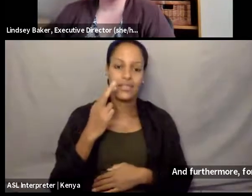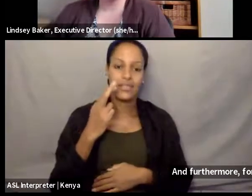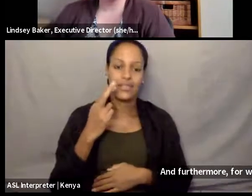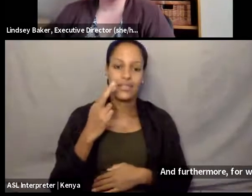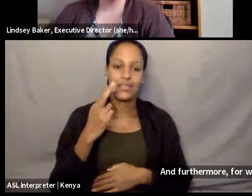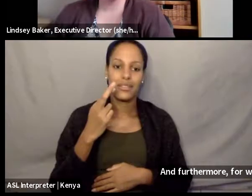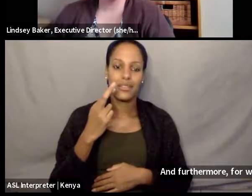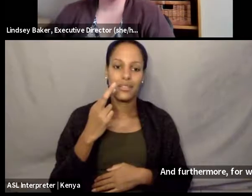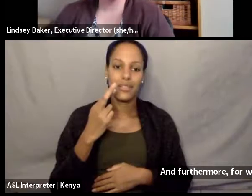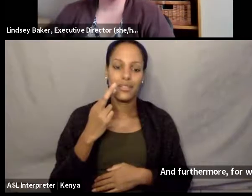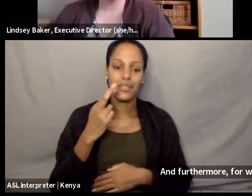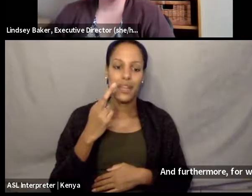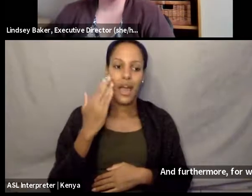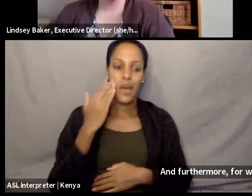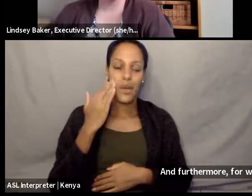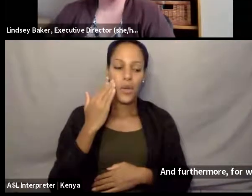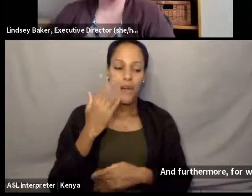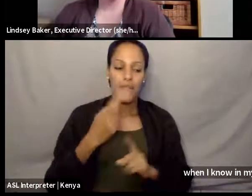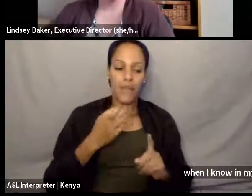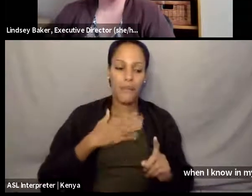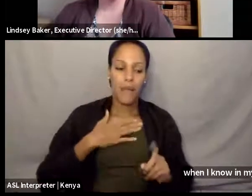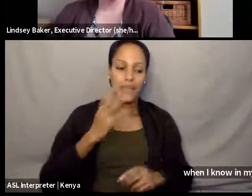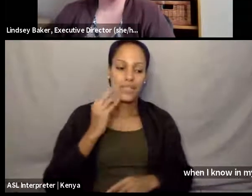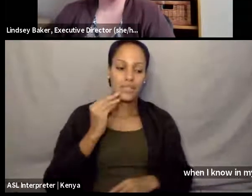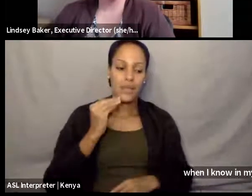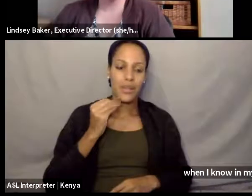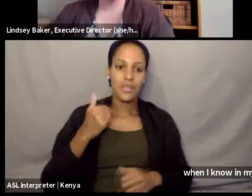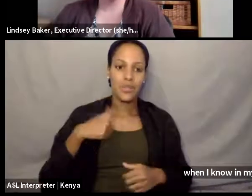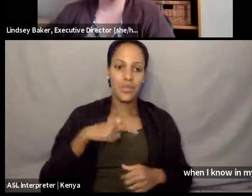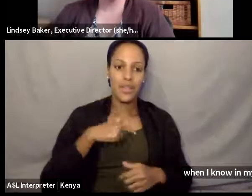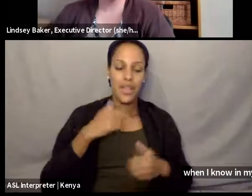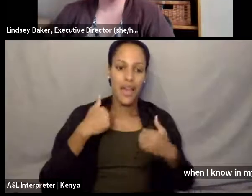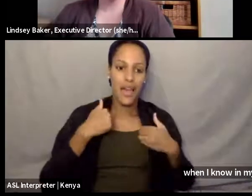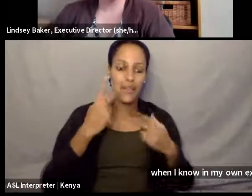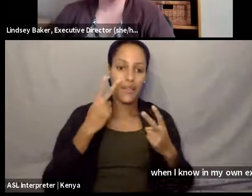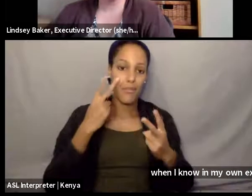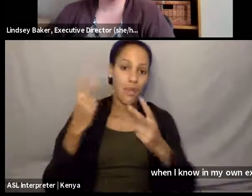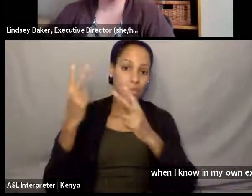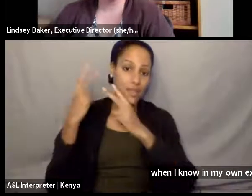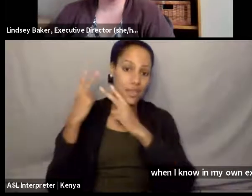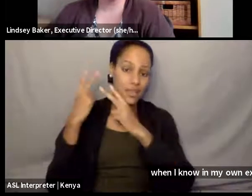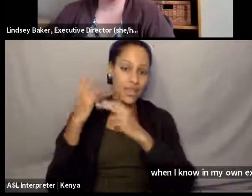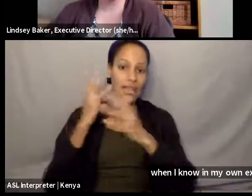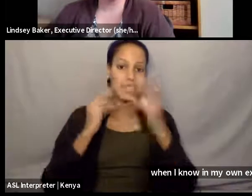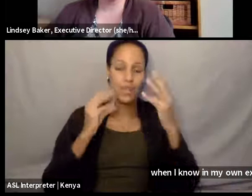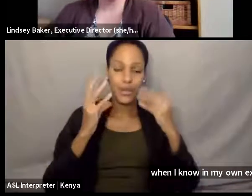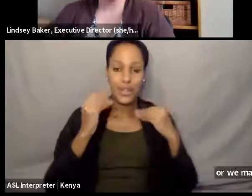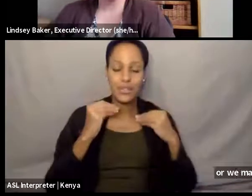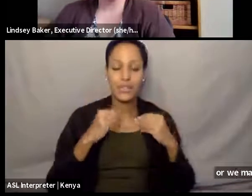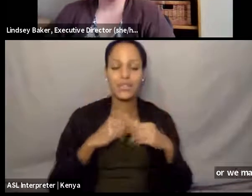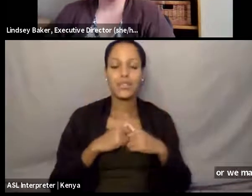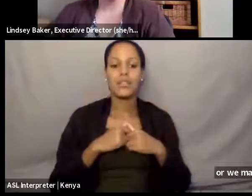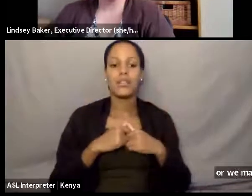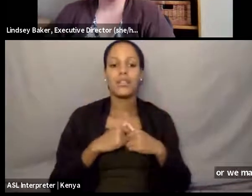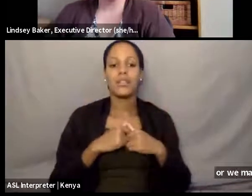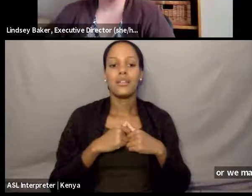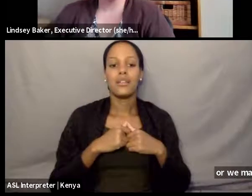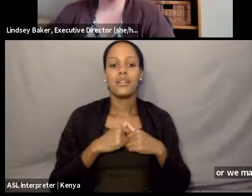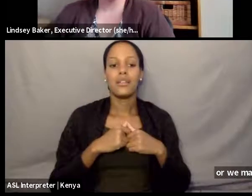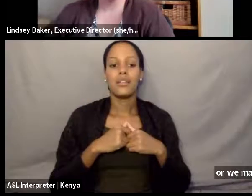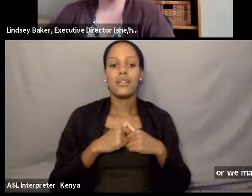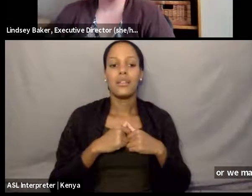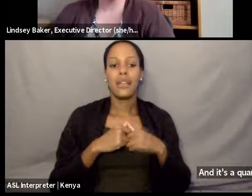I know it in my own experience that we make a memory or we make an experience, and it's a corner